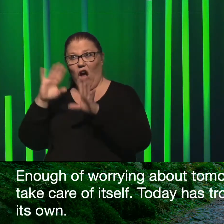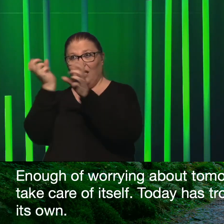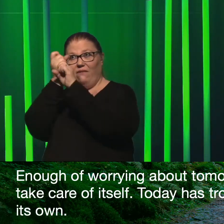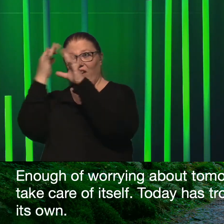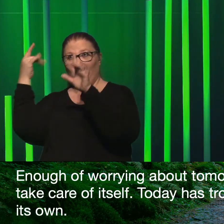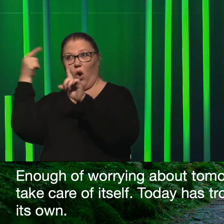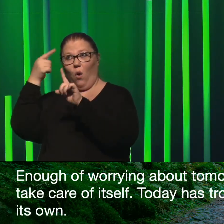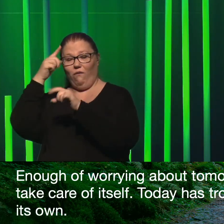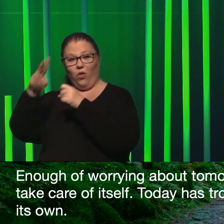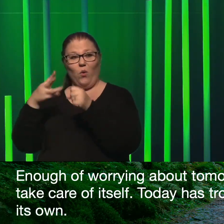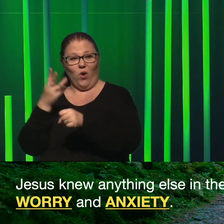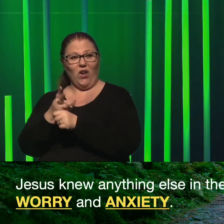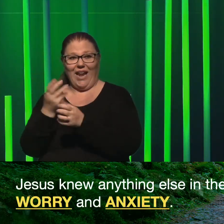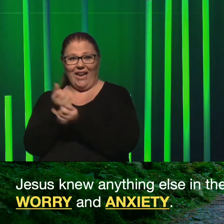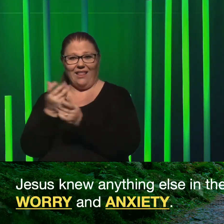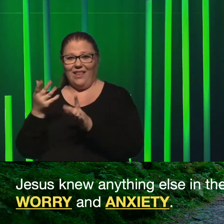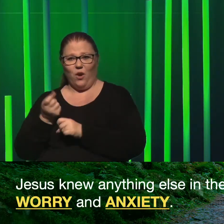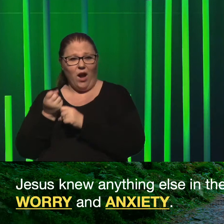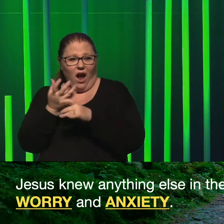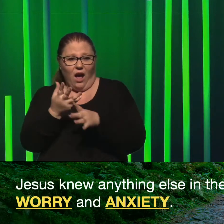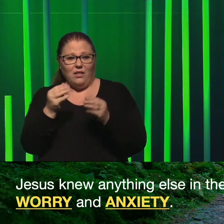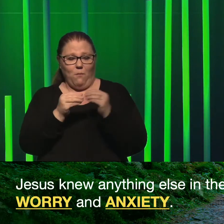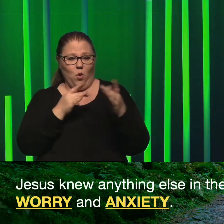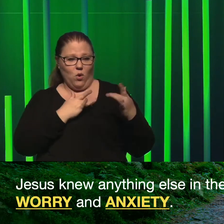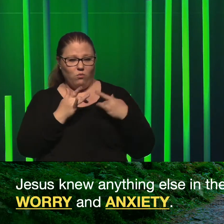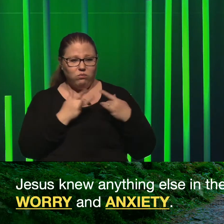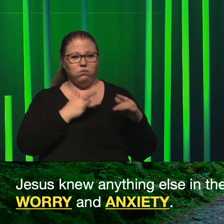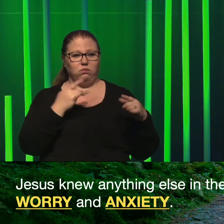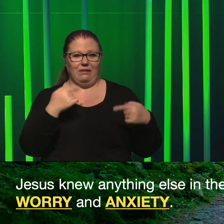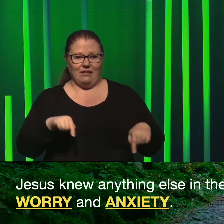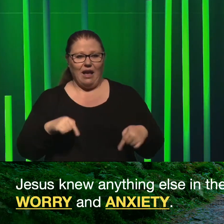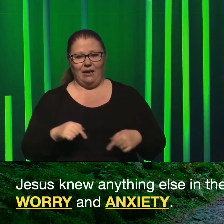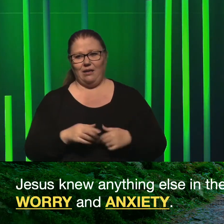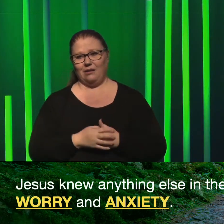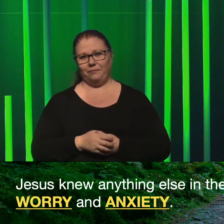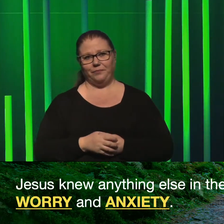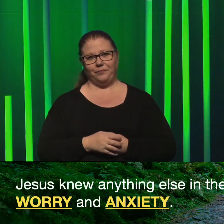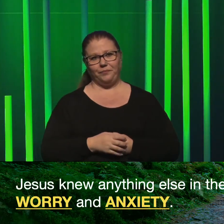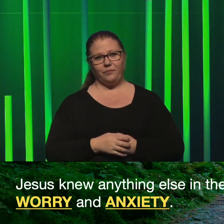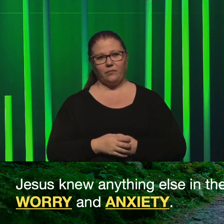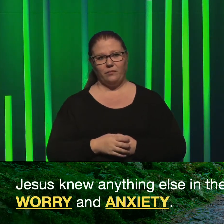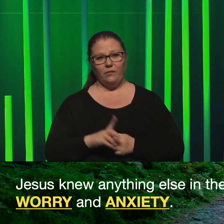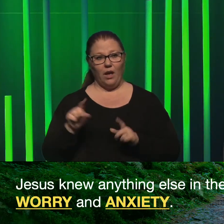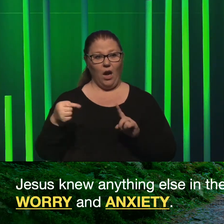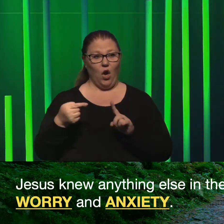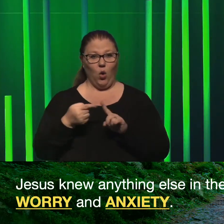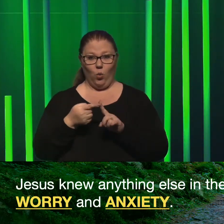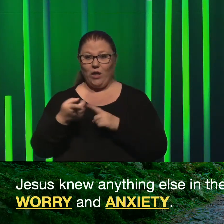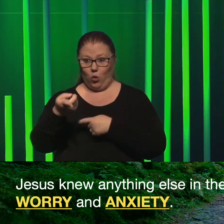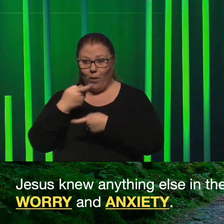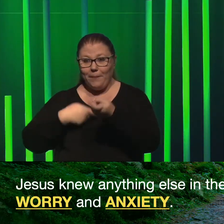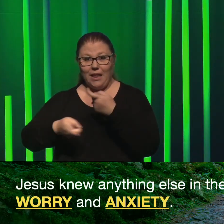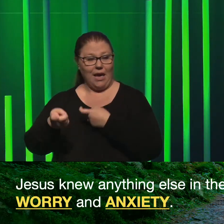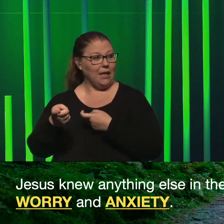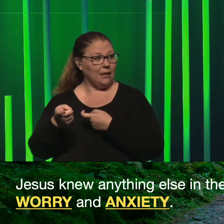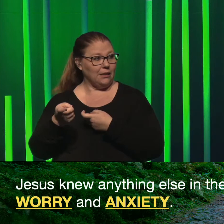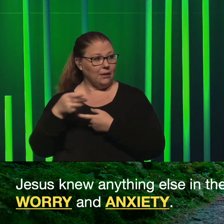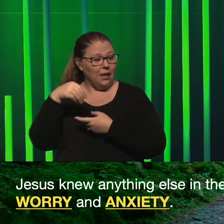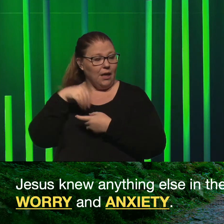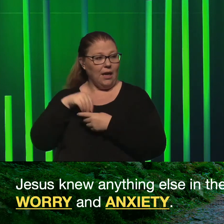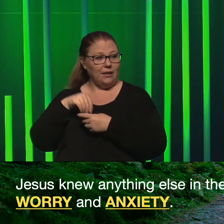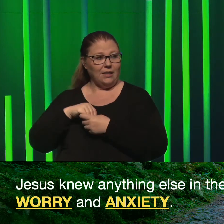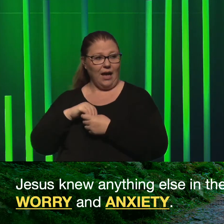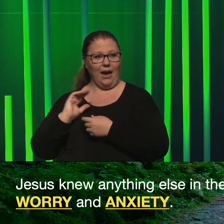anything at all, would just lead to more worry and more anxiety. That as soon as you replace inside of